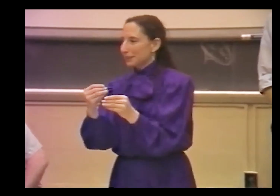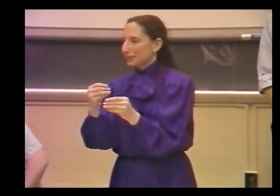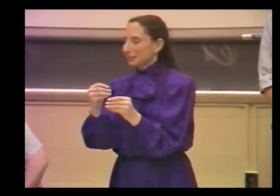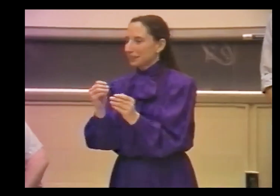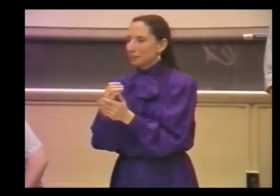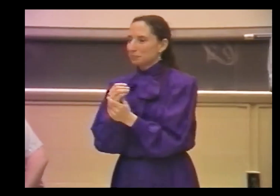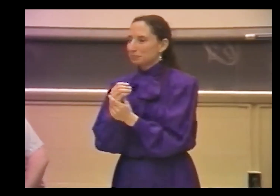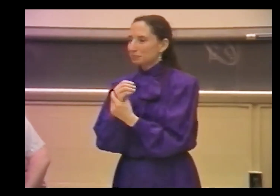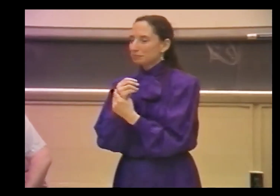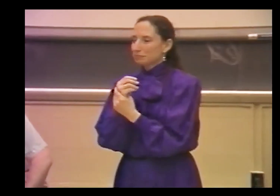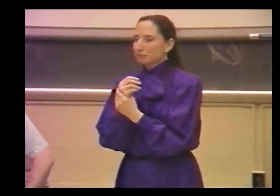provided